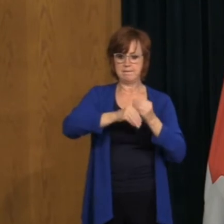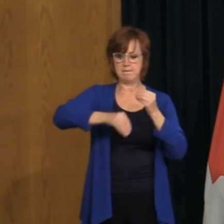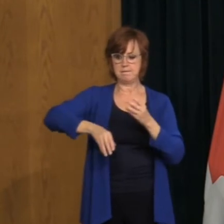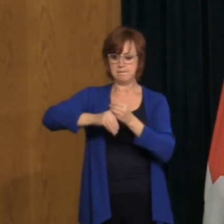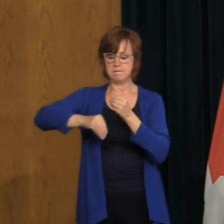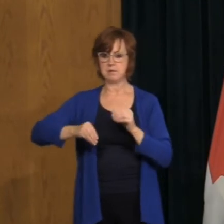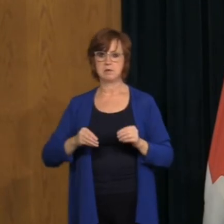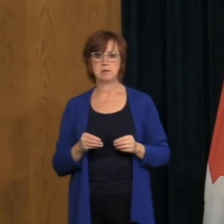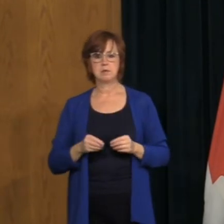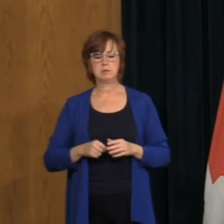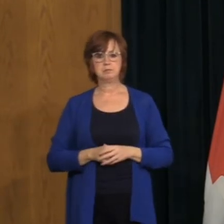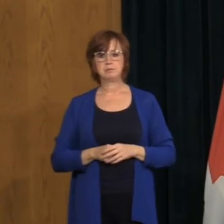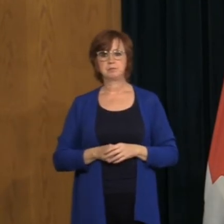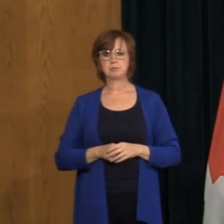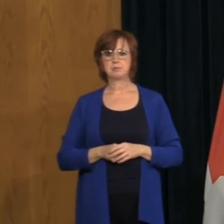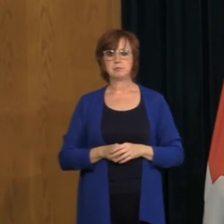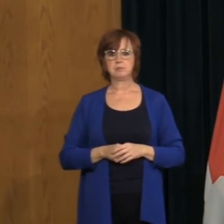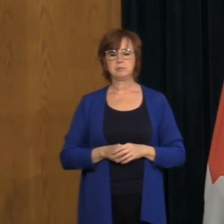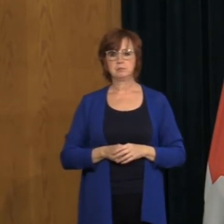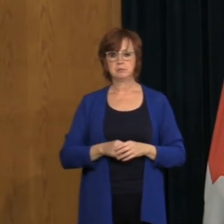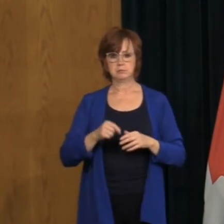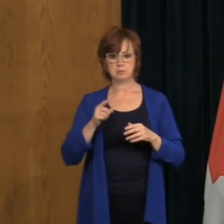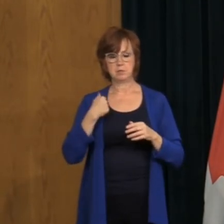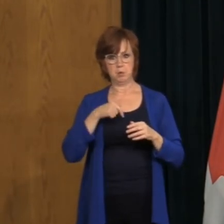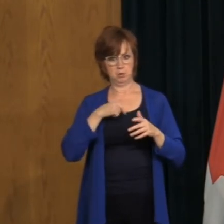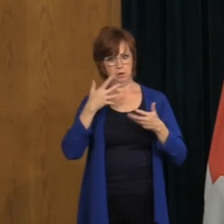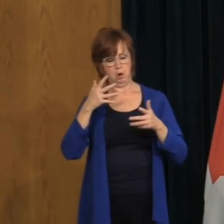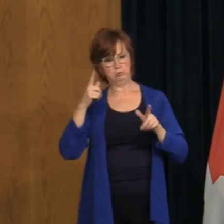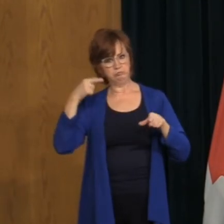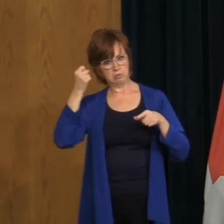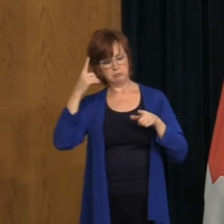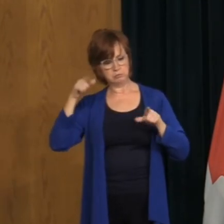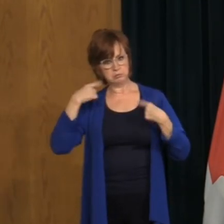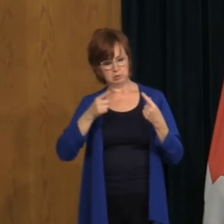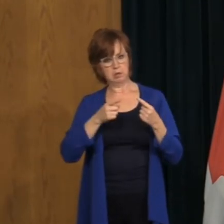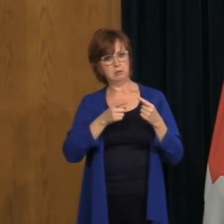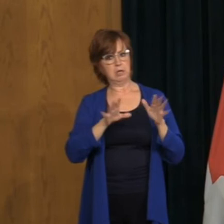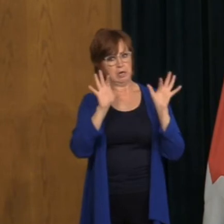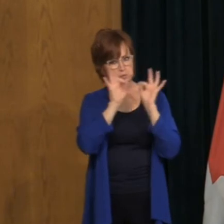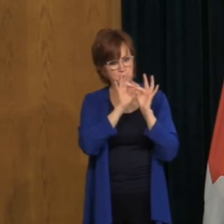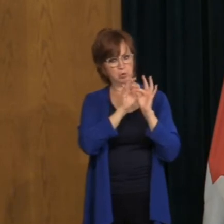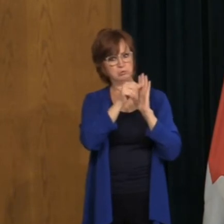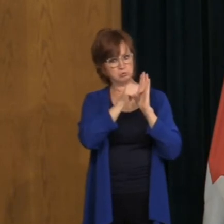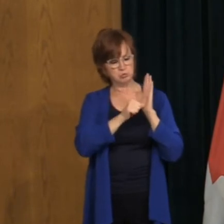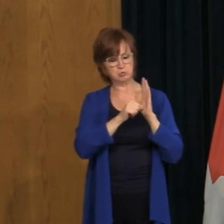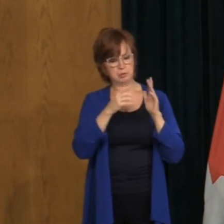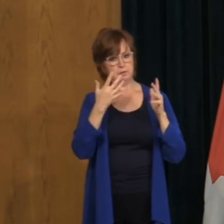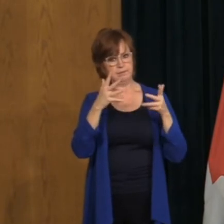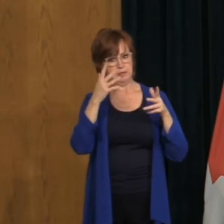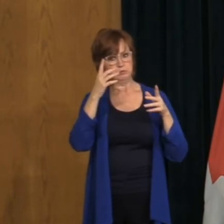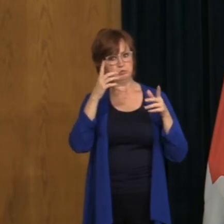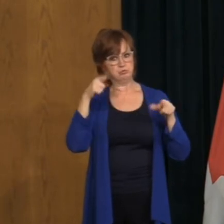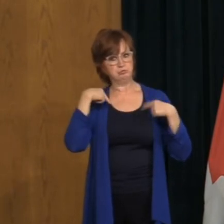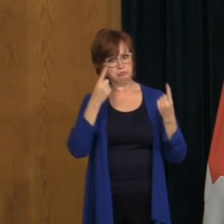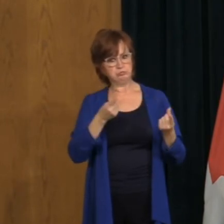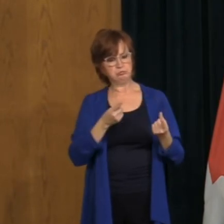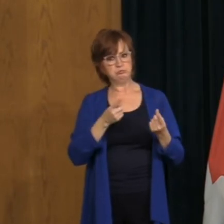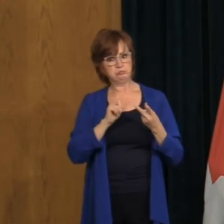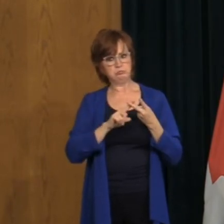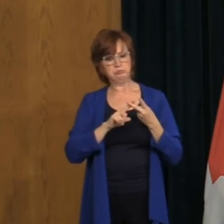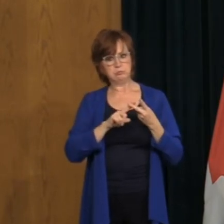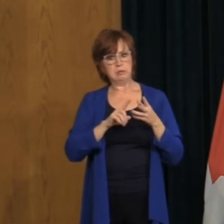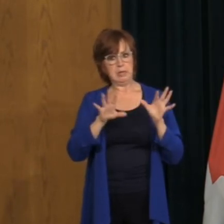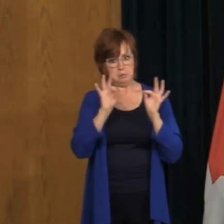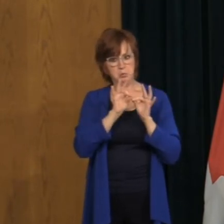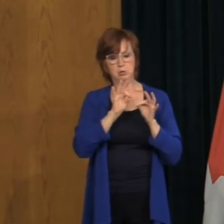time done any of the urgent or emergent surgeries that are necessary. So the costs are multi-pronged, and I don't know that they will be able to